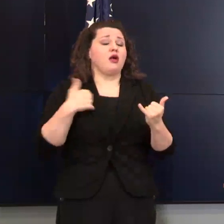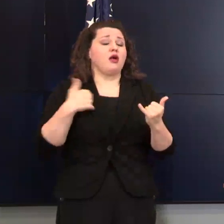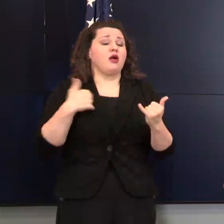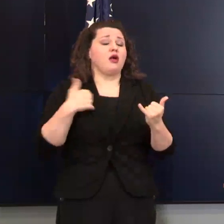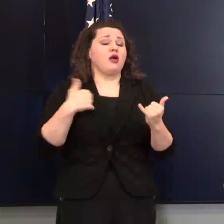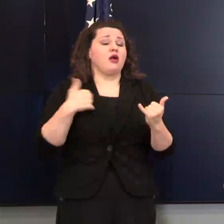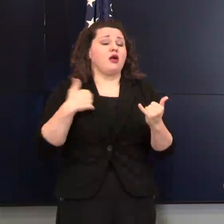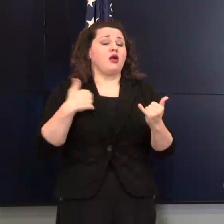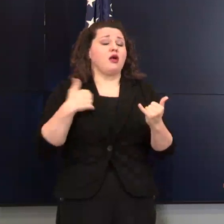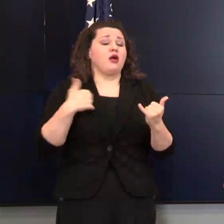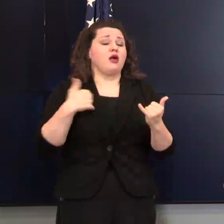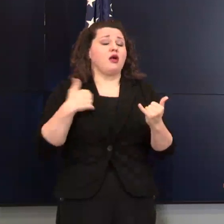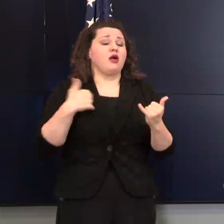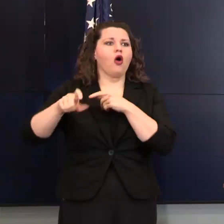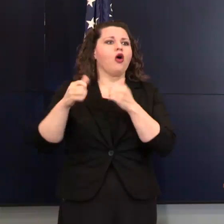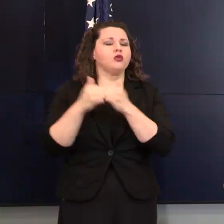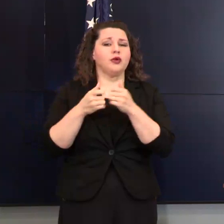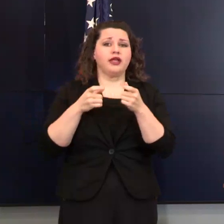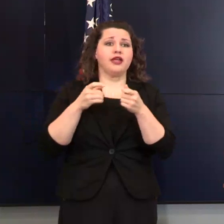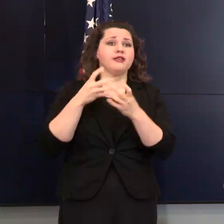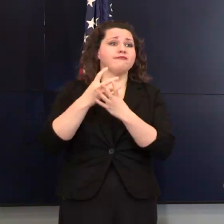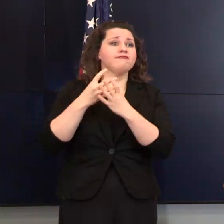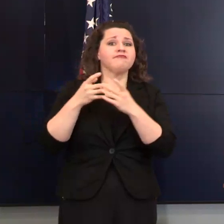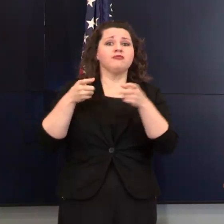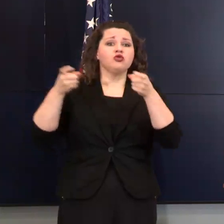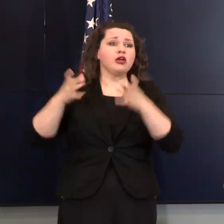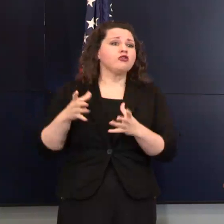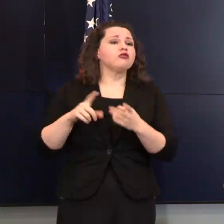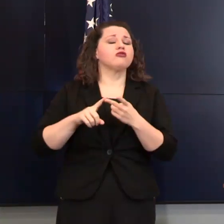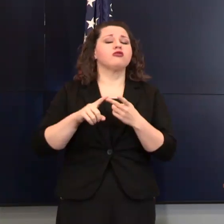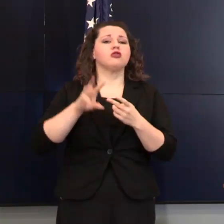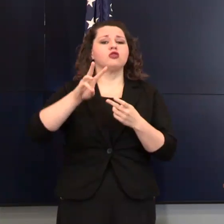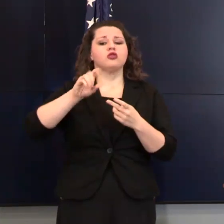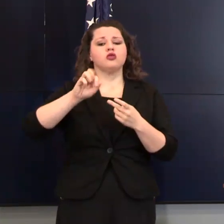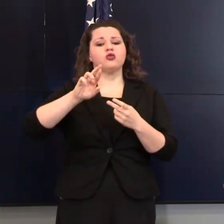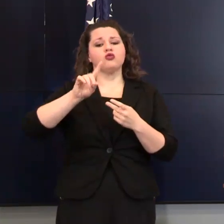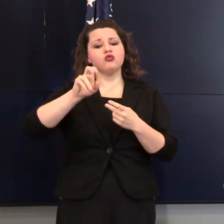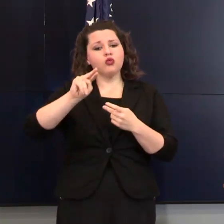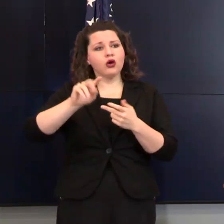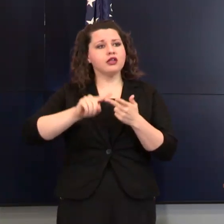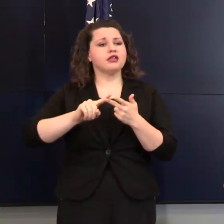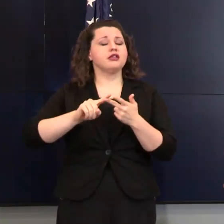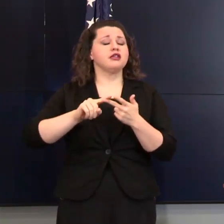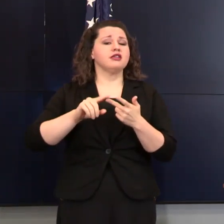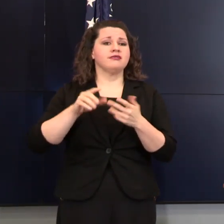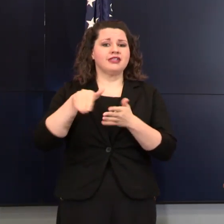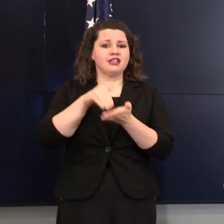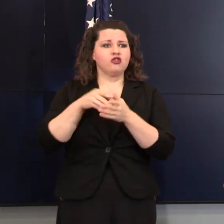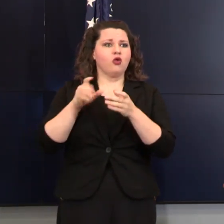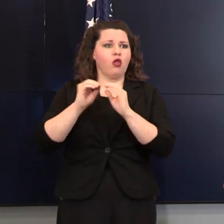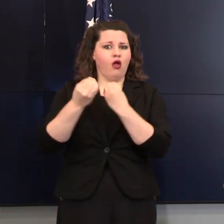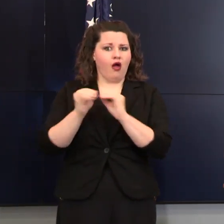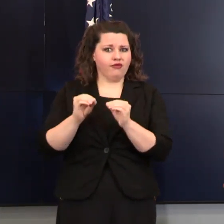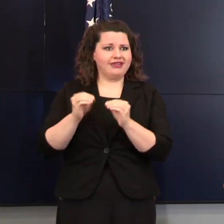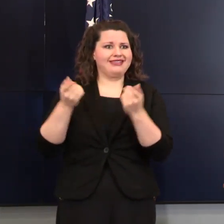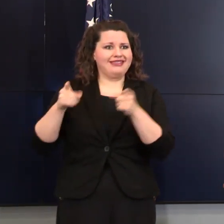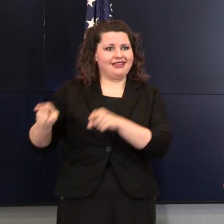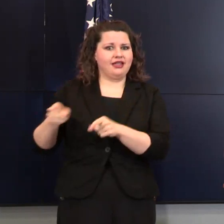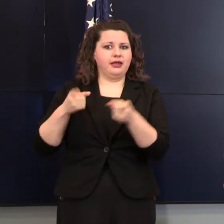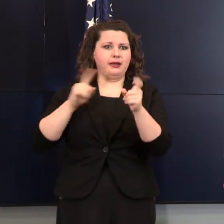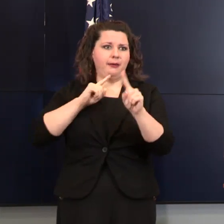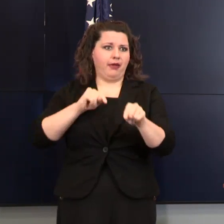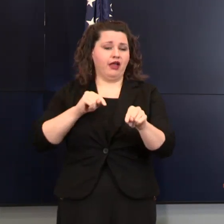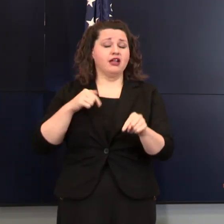8,495. And lastly, the production of PPEs for relevant entities through SEOC. So currently we are providing information and guidance